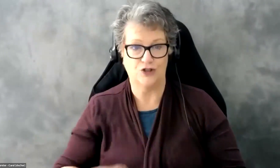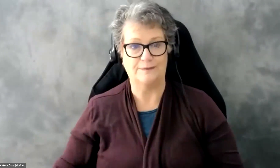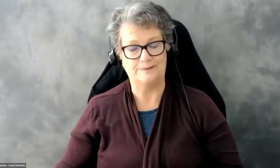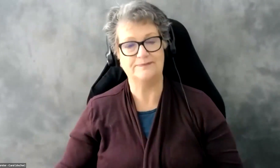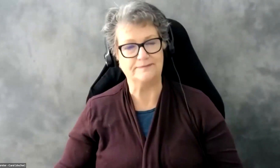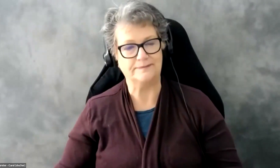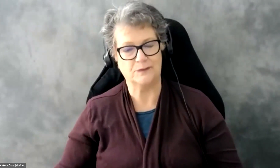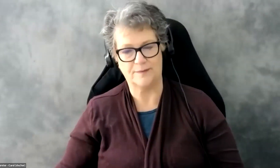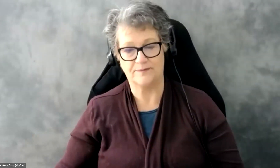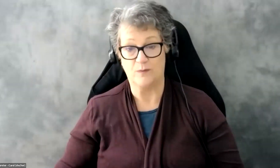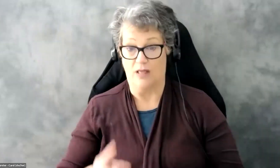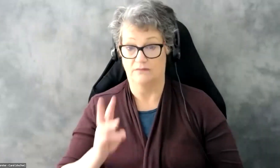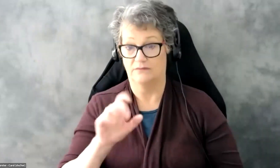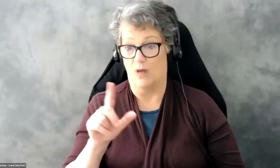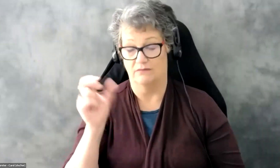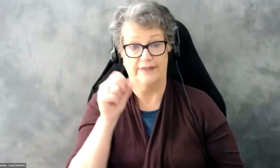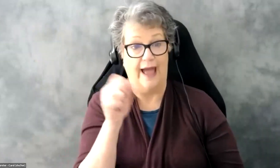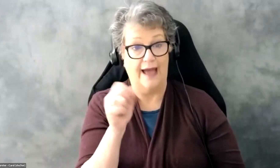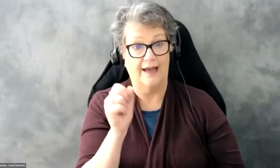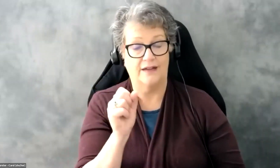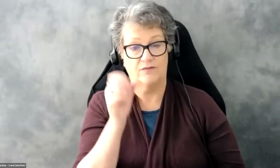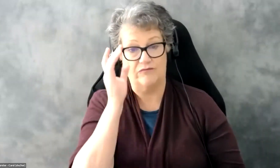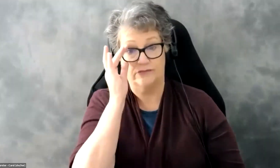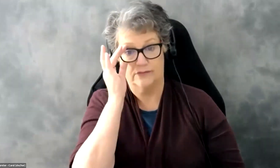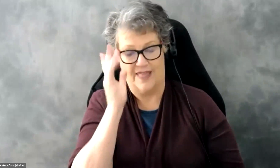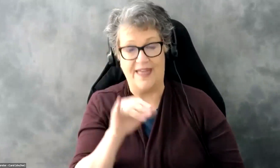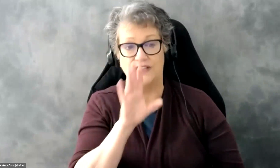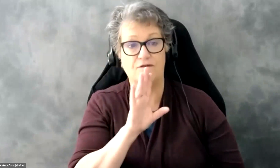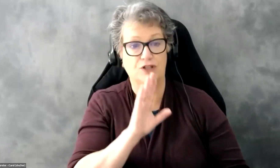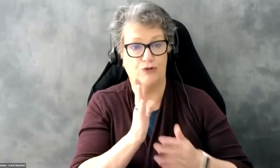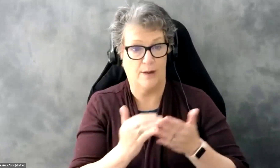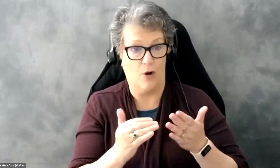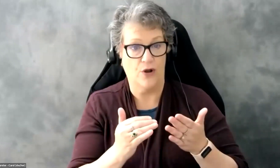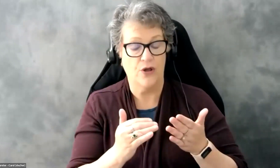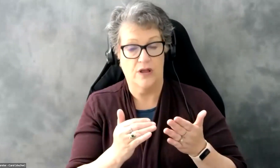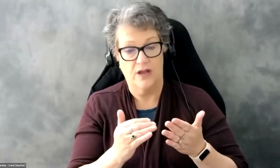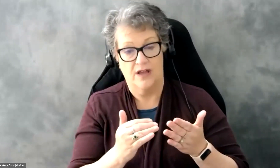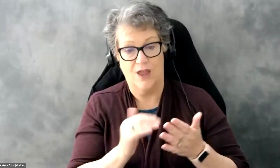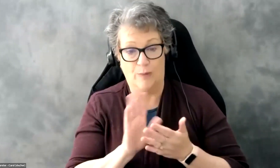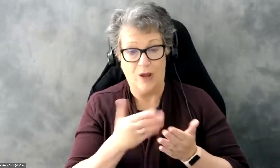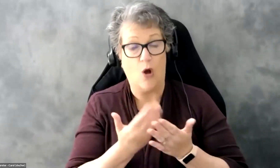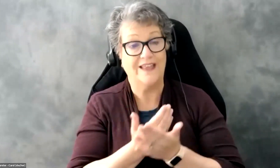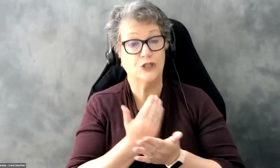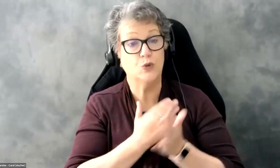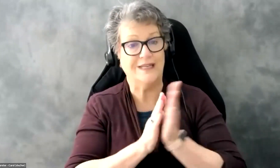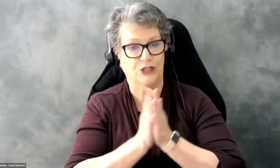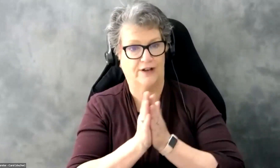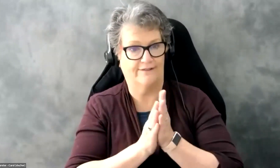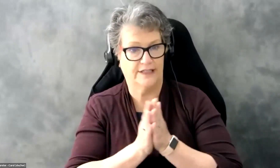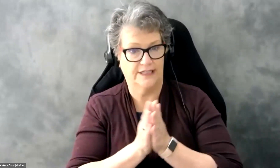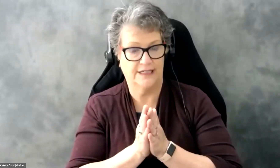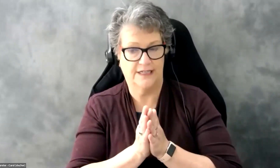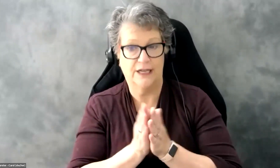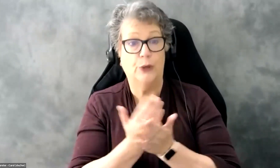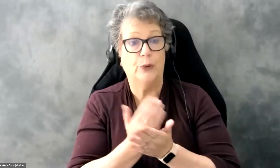Okay. Well, yeah, it was, and that's the frustrating part, is that there's going to be all these new initiatives and